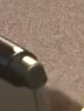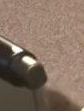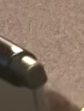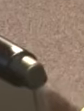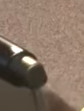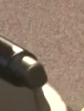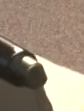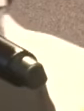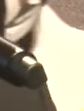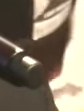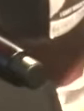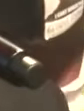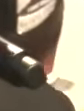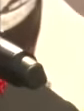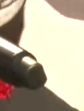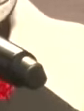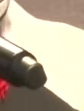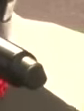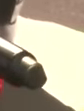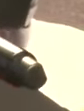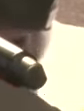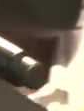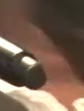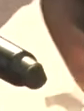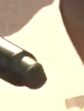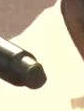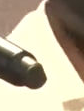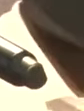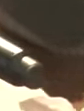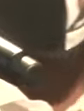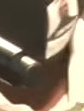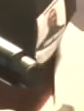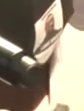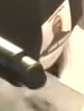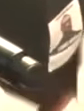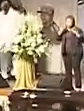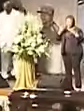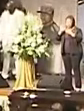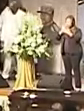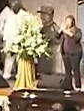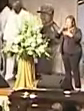love. I love y'all. Brady Bar, I'm out.